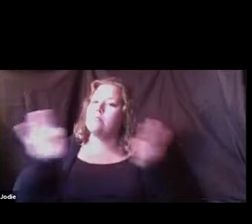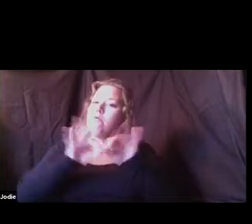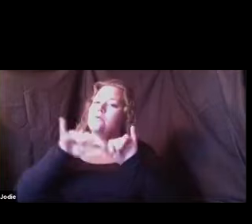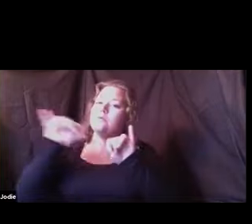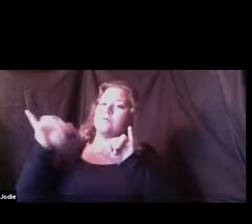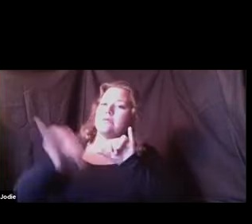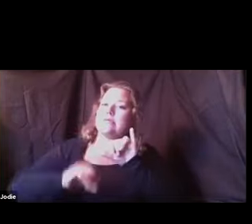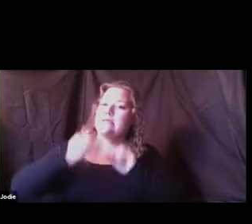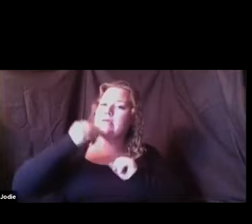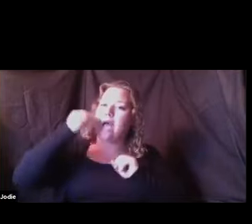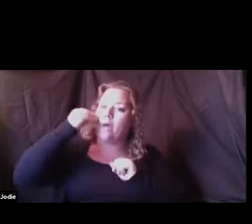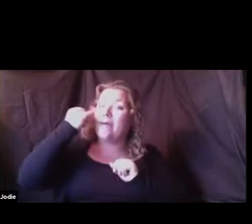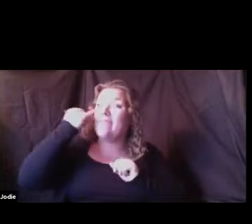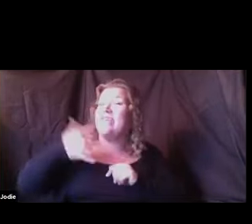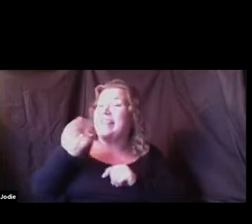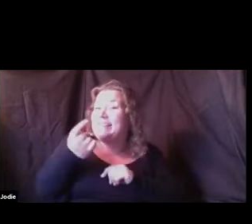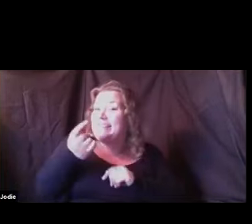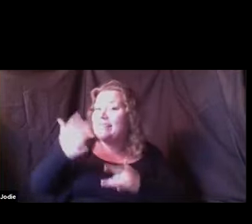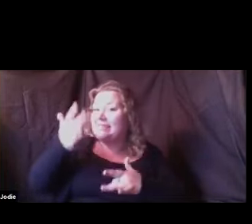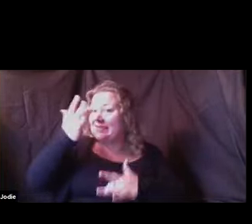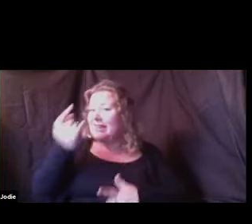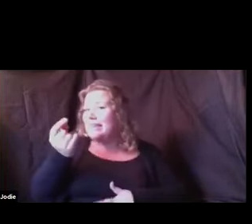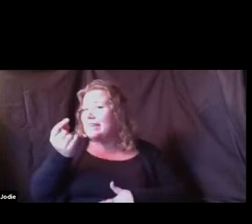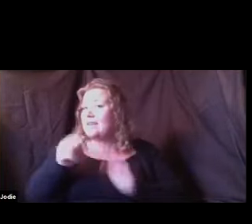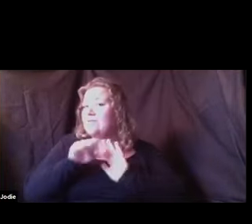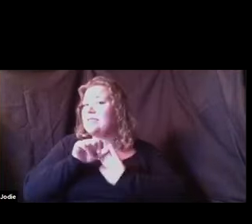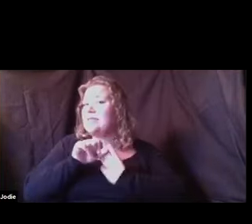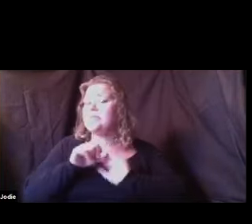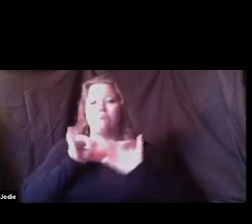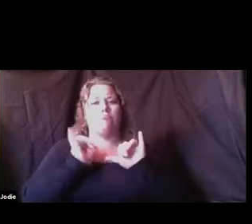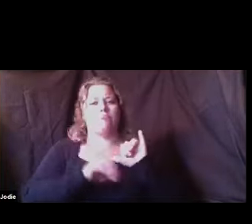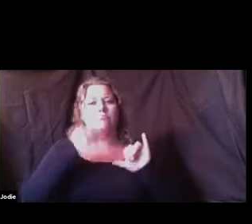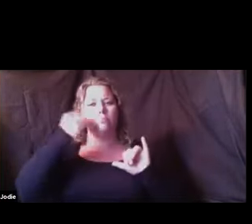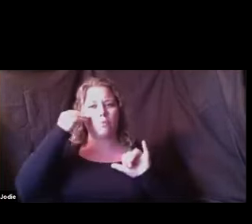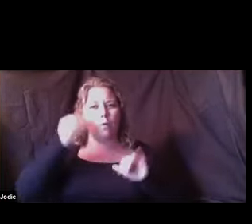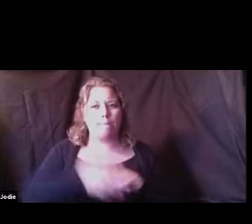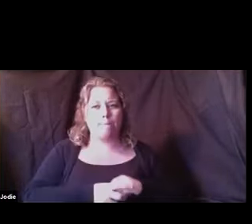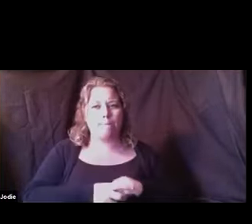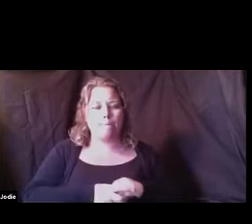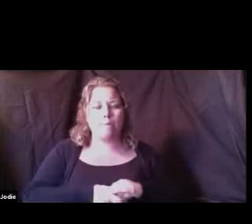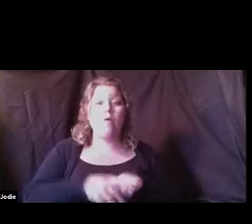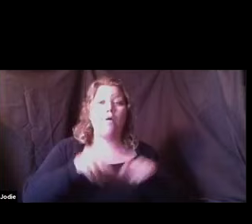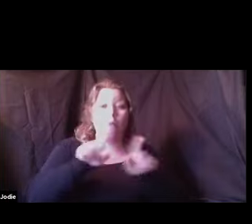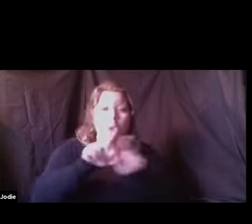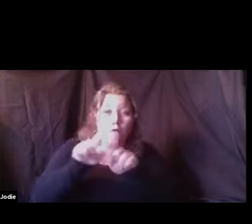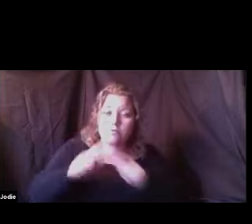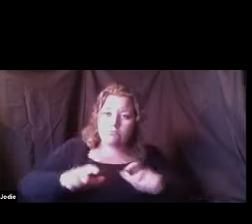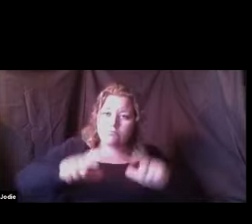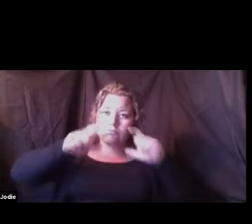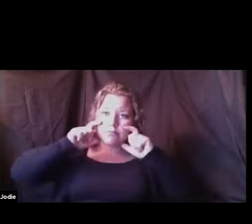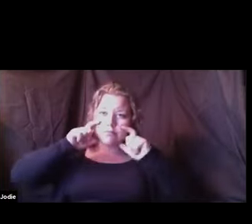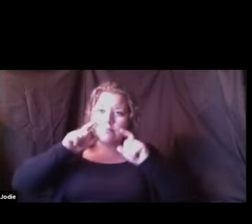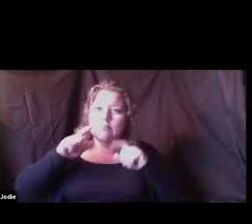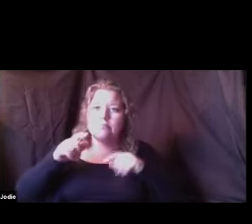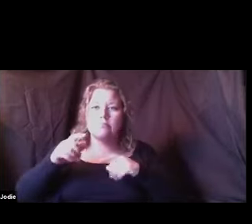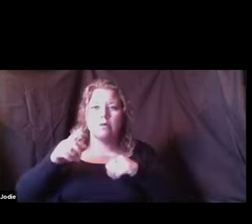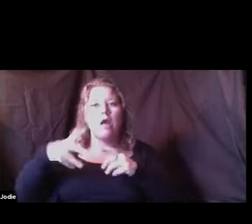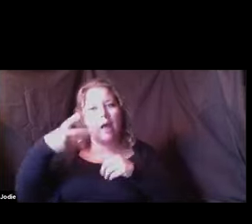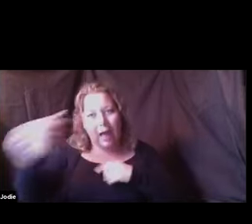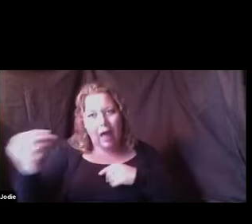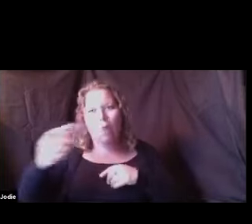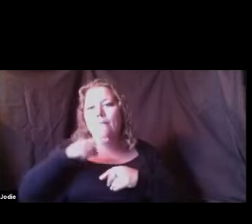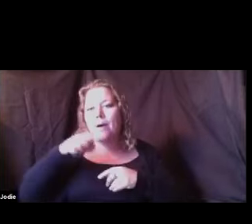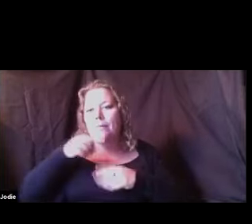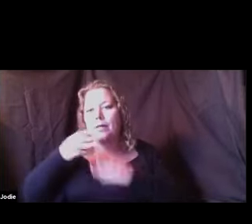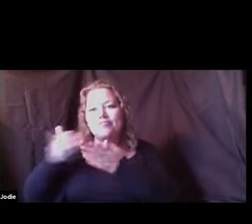any symptoms at all. In addition, I think, the face coverings in public go a long way to preventing the spread